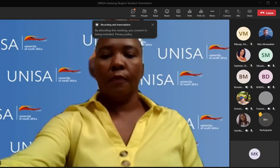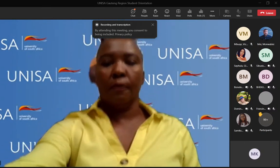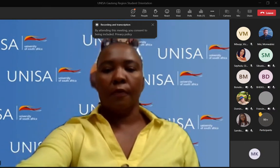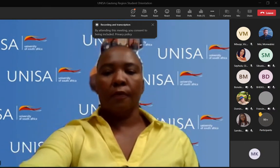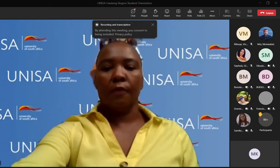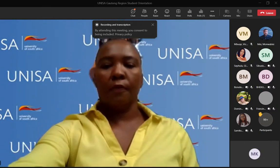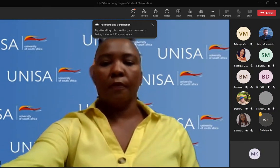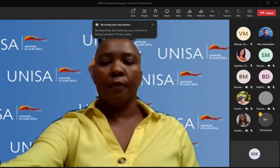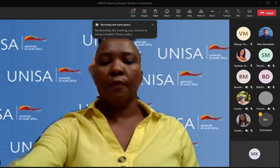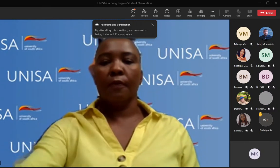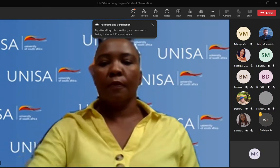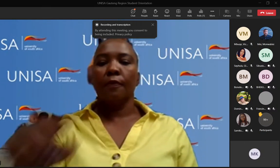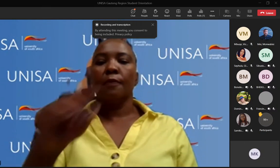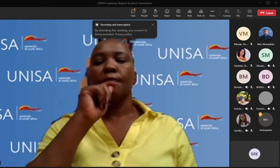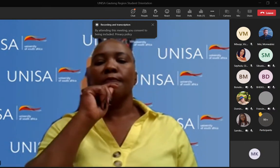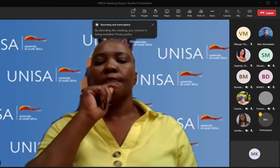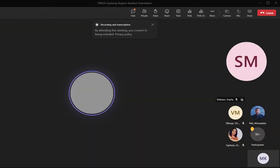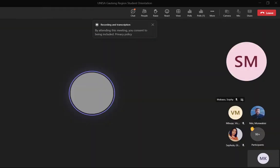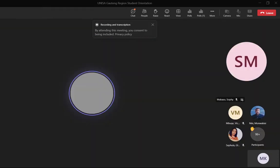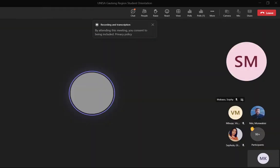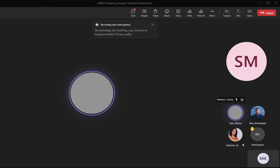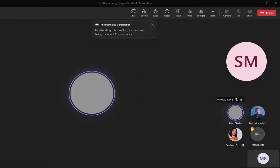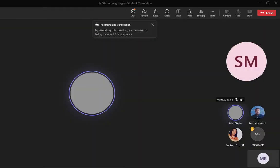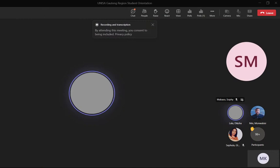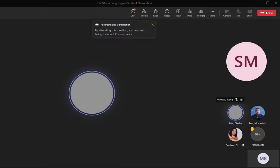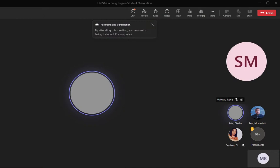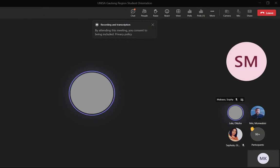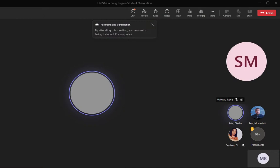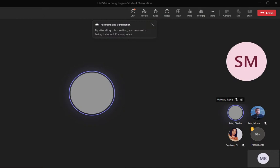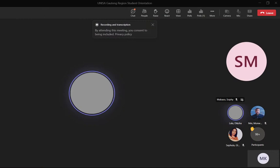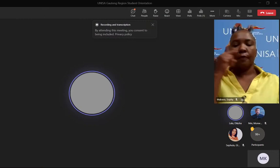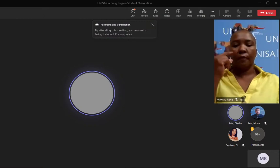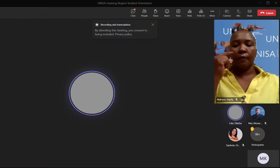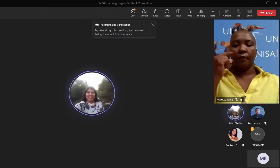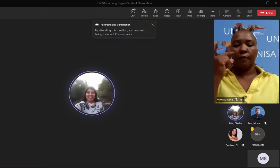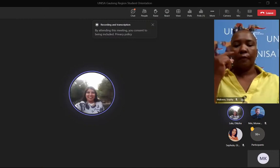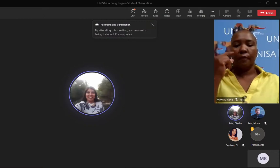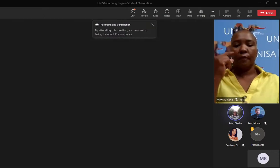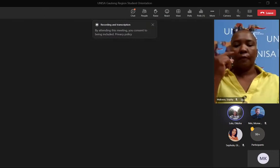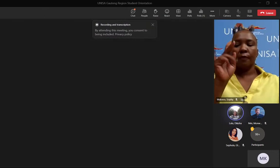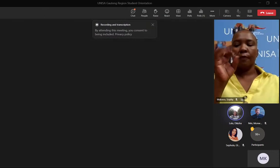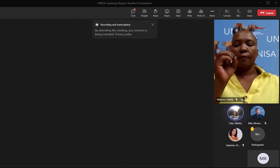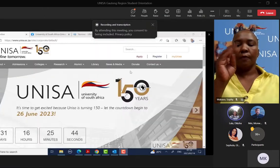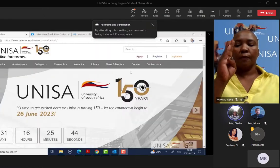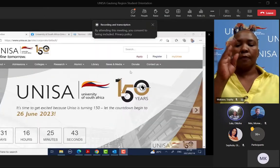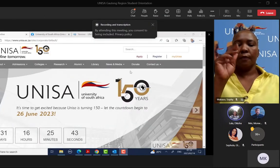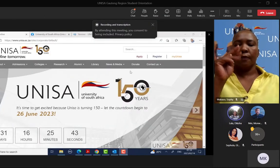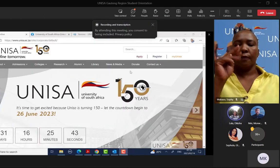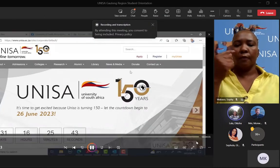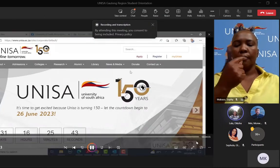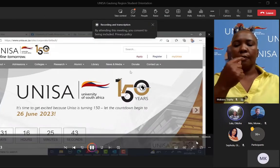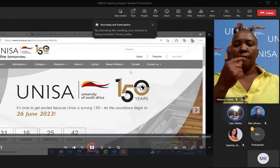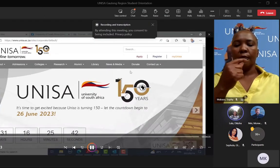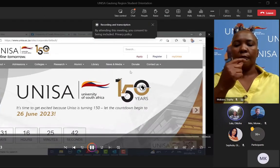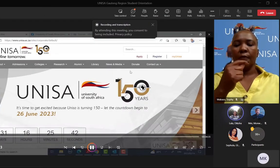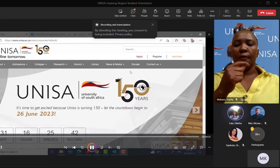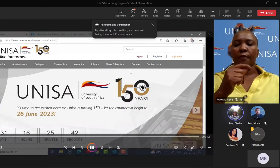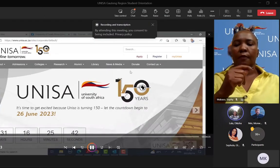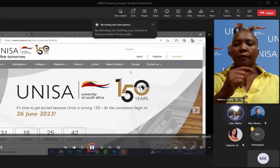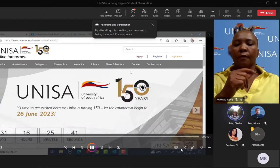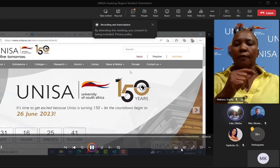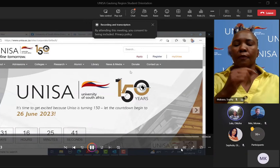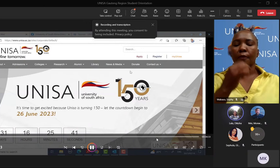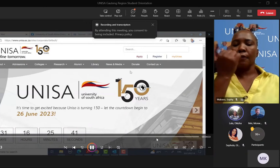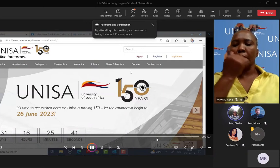good morning ladies and gentlemen my name is a communication marketing officer in the hotel region my task is really simple I'm going to take you